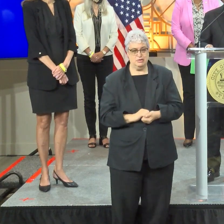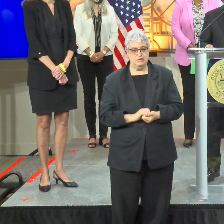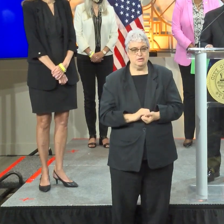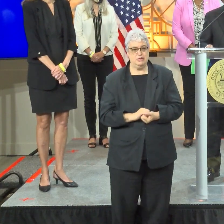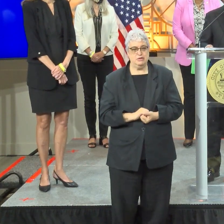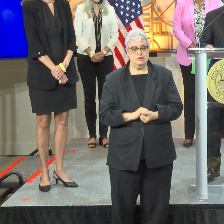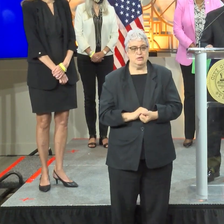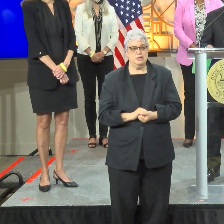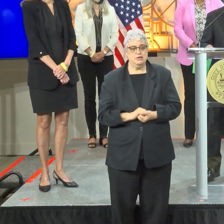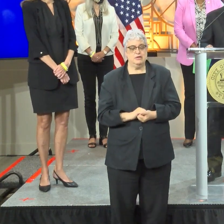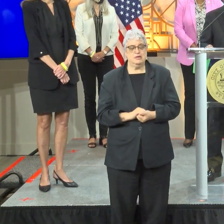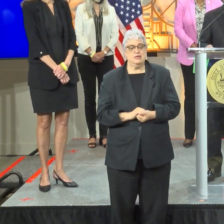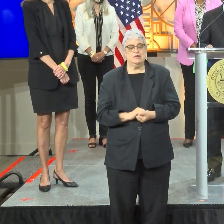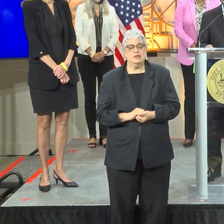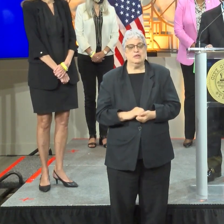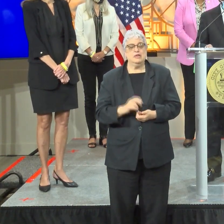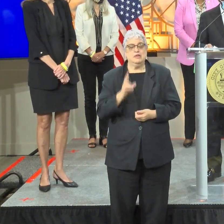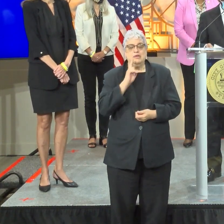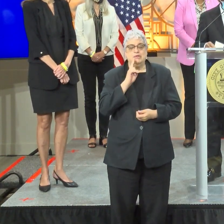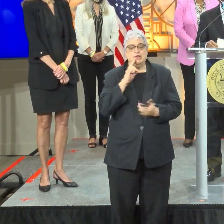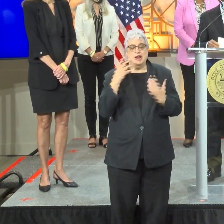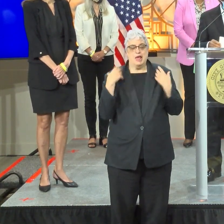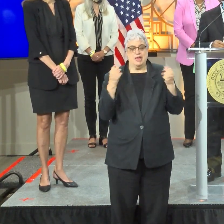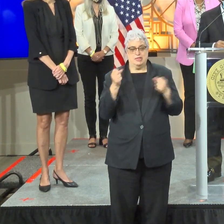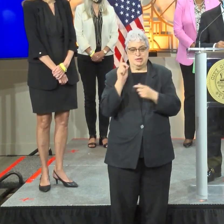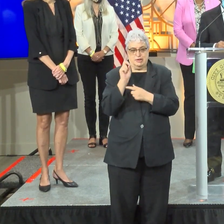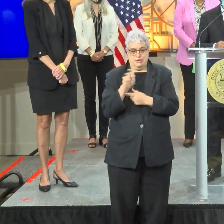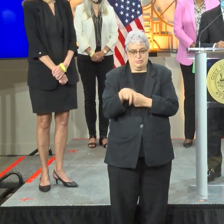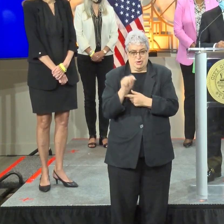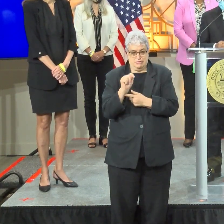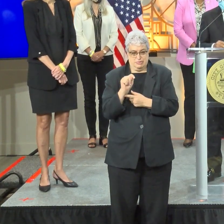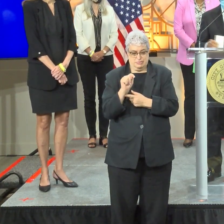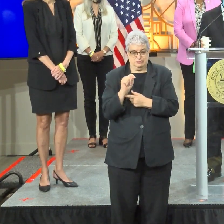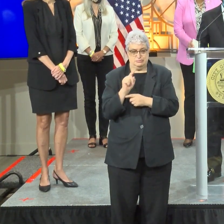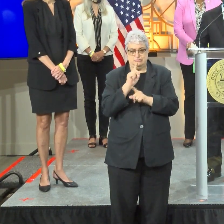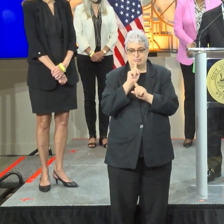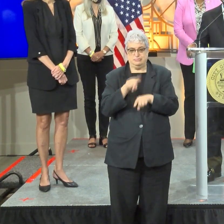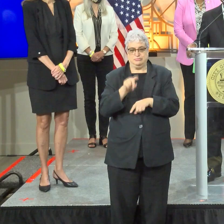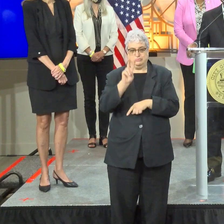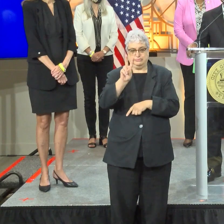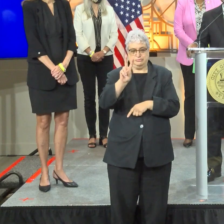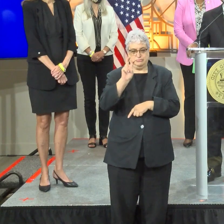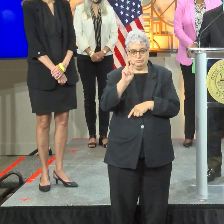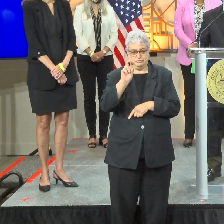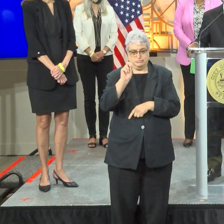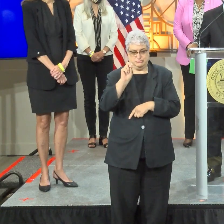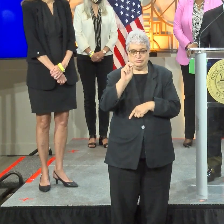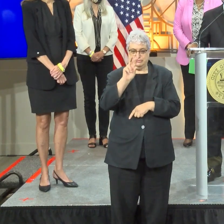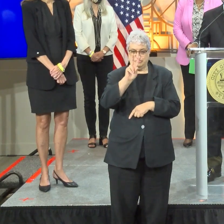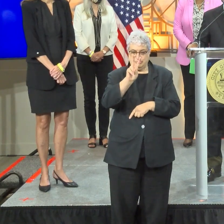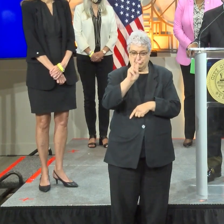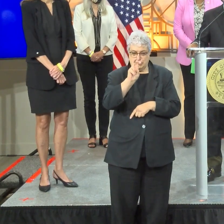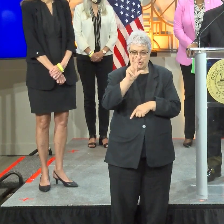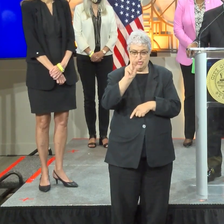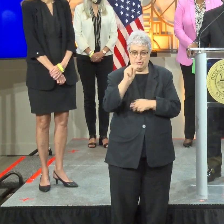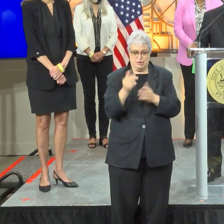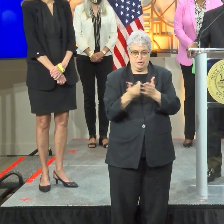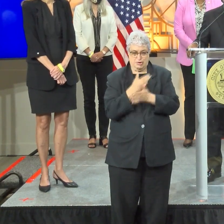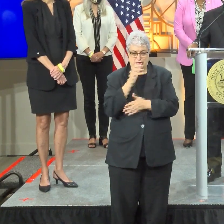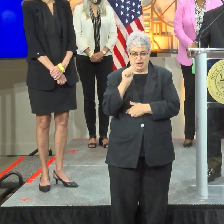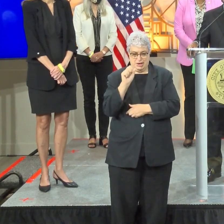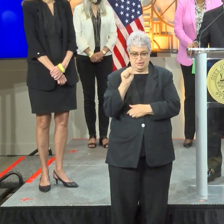say that the Houston Health Department today is reporting 230 new cases